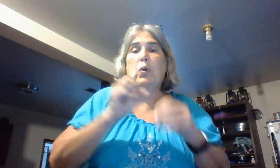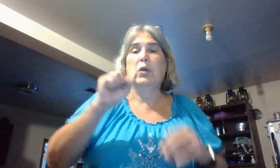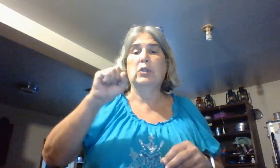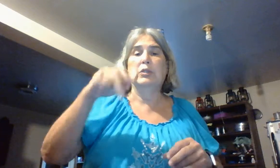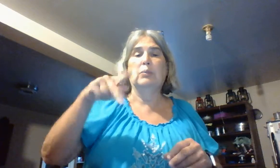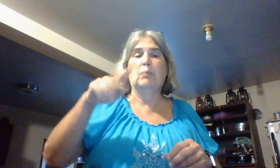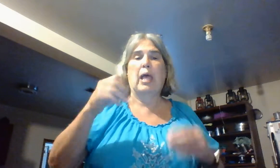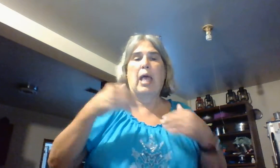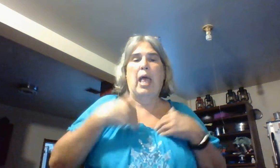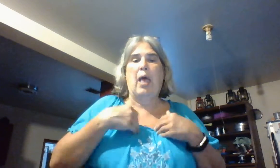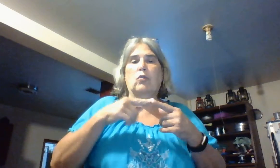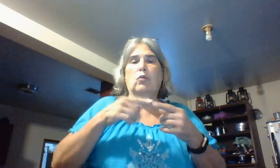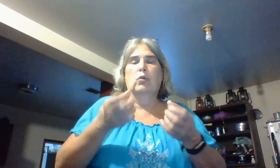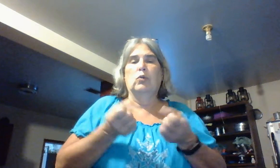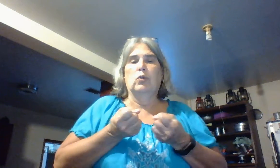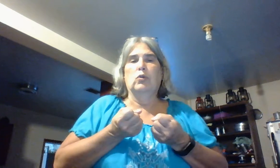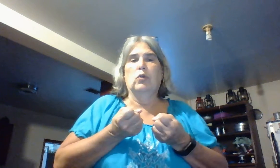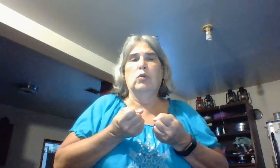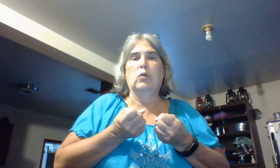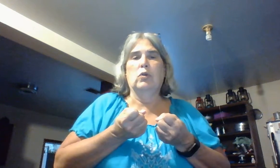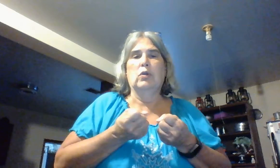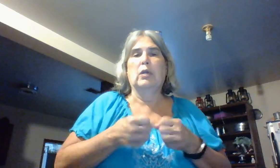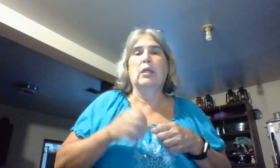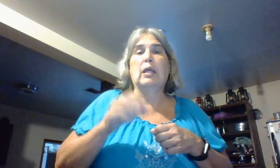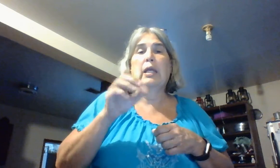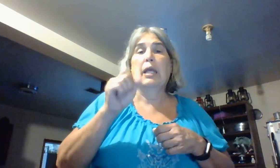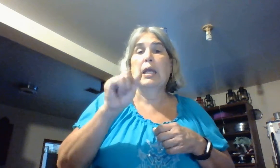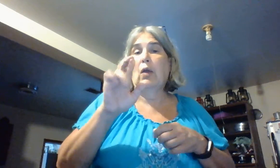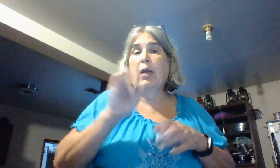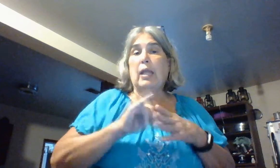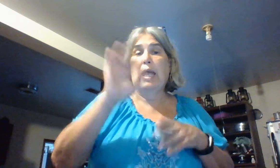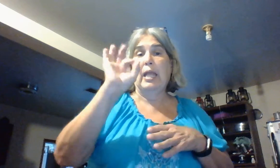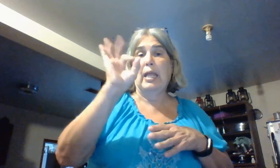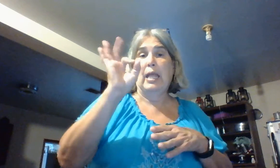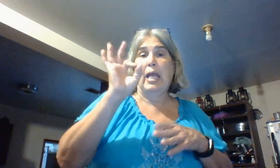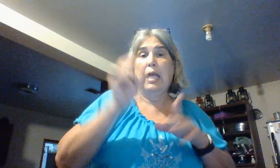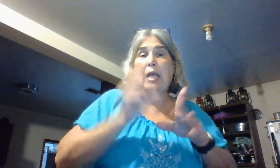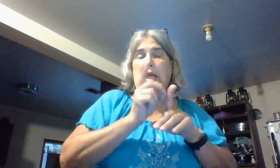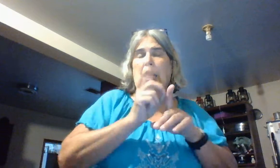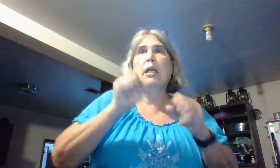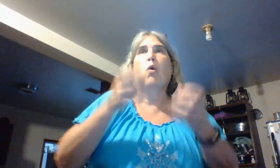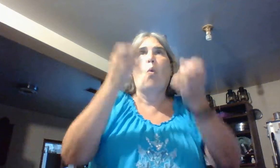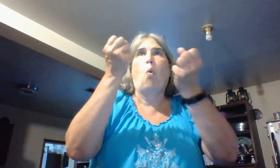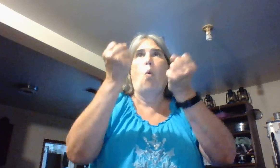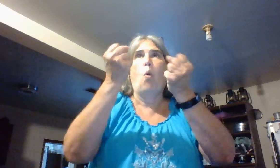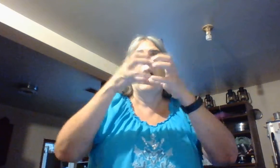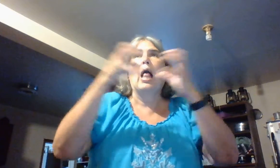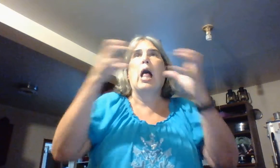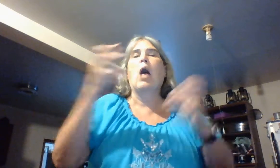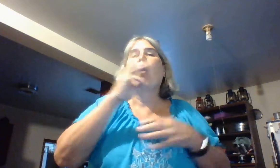vapor. Air that is 90 degrees can hold a lot more water vapor than air that is 50